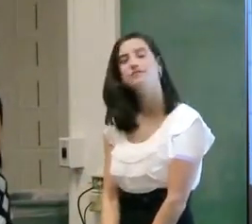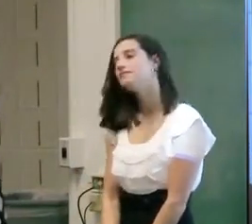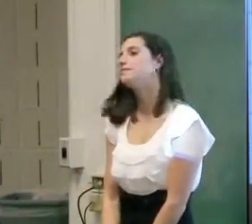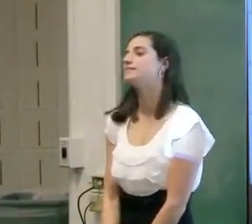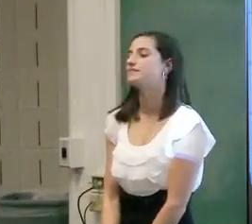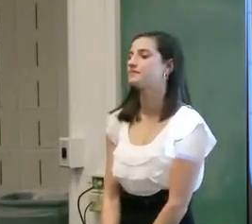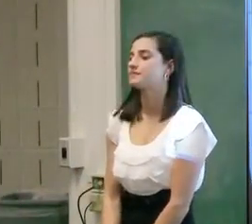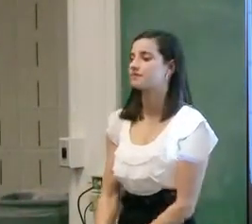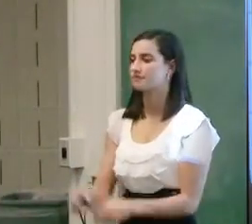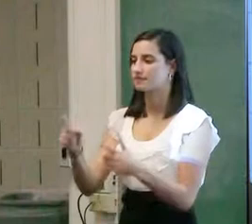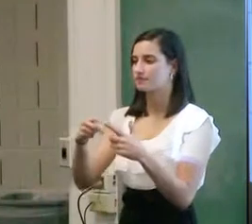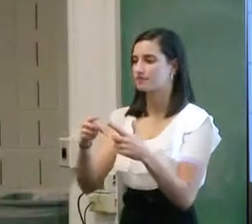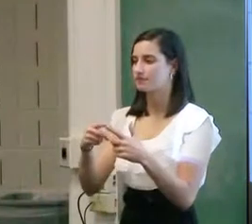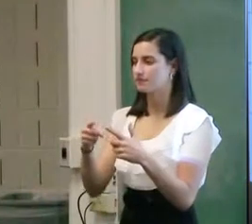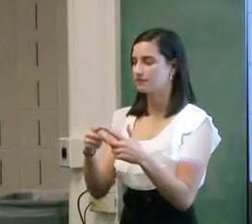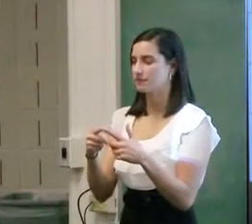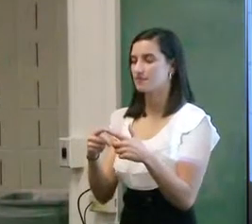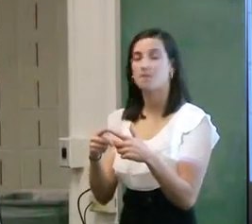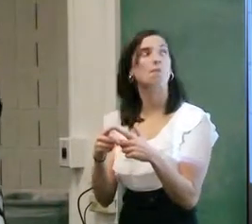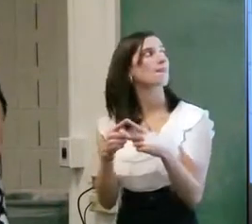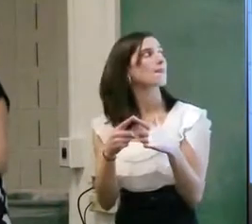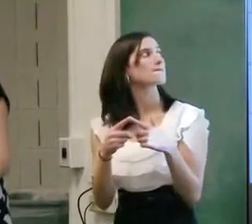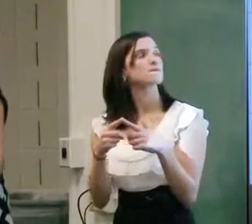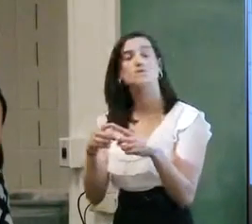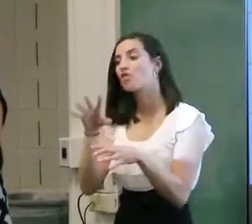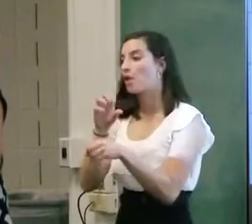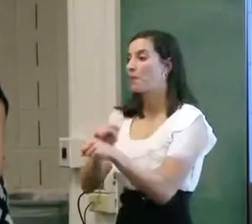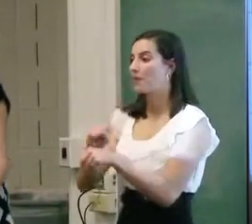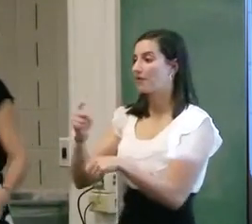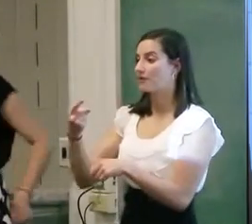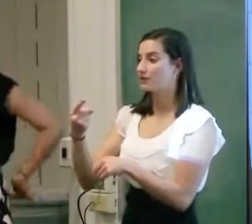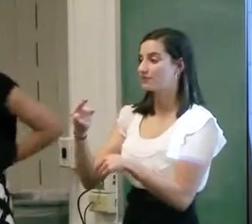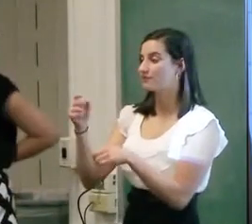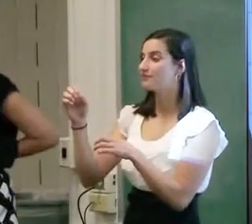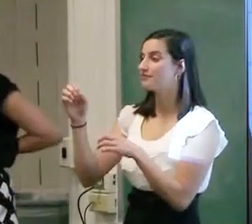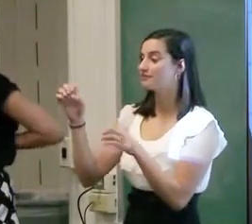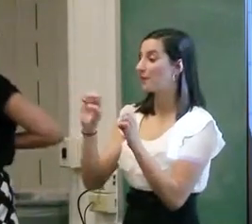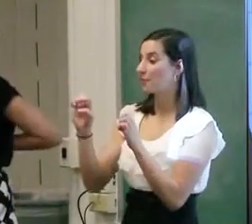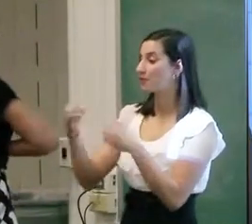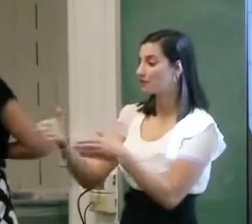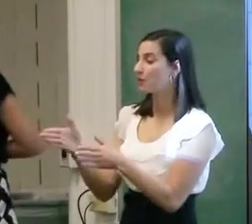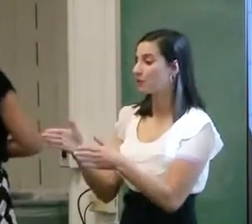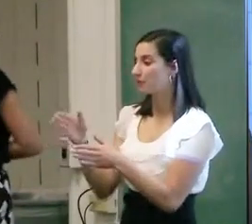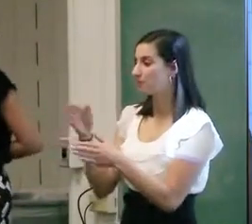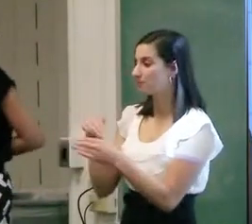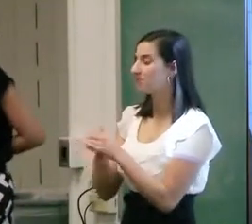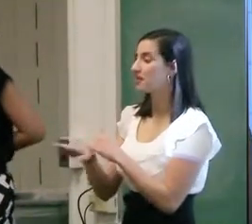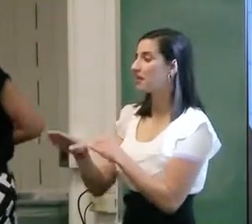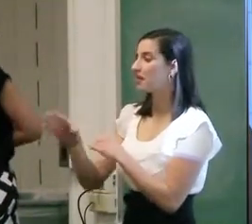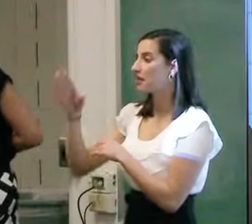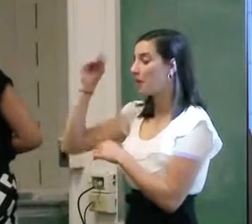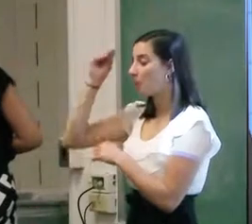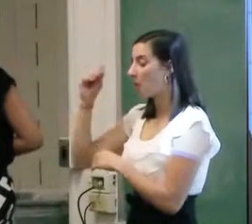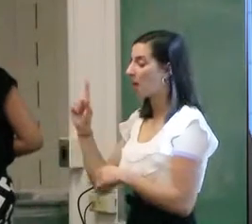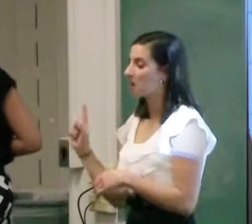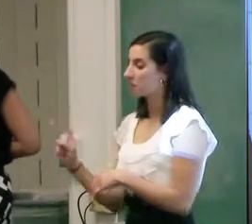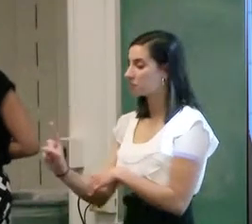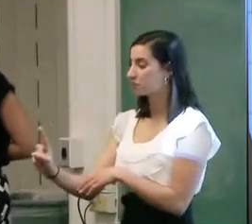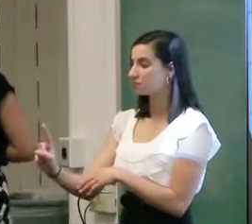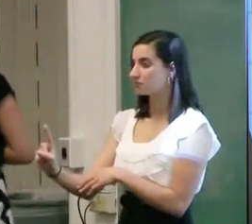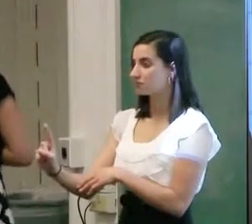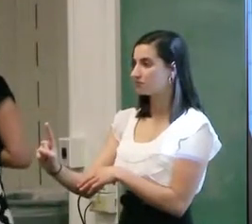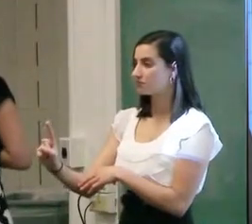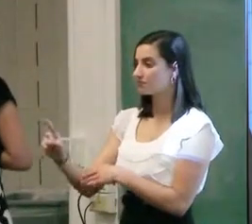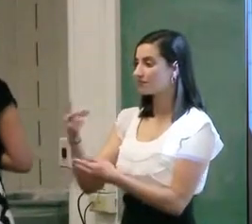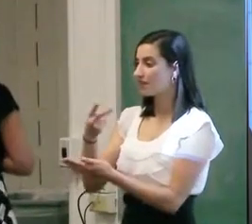On to my second hardest lesson. One of my first appointments was in the emergency room. A small boy came into the ER because he